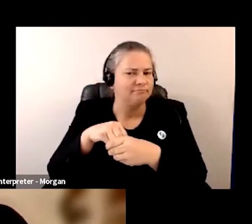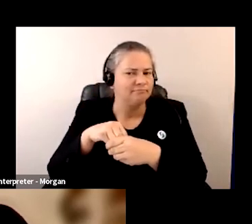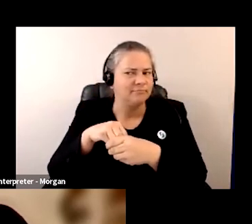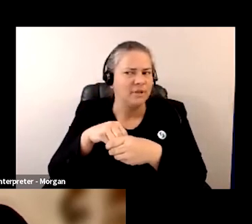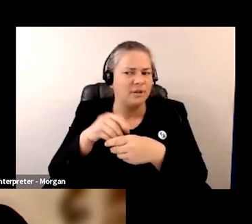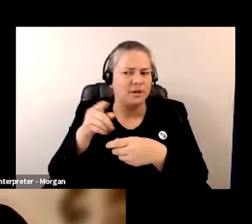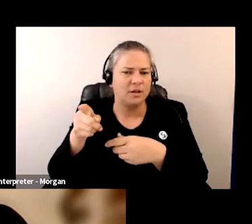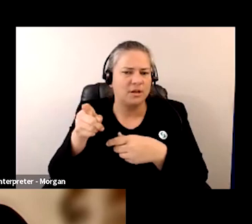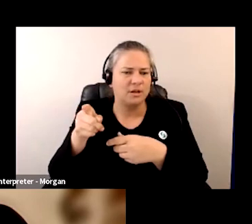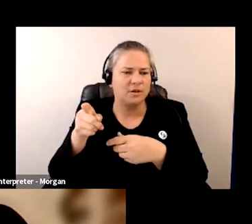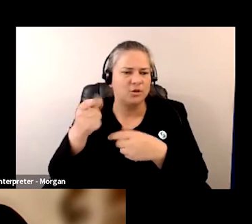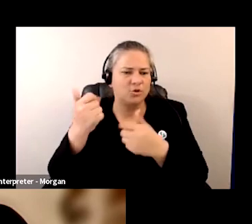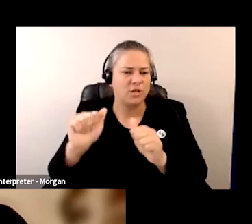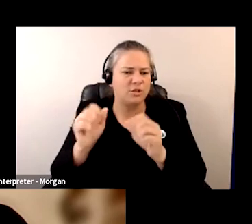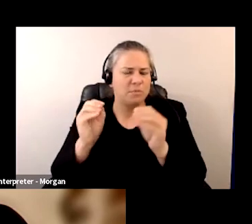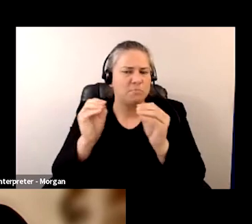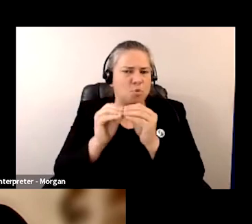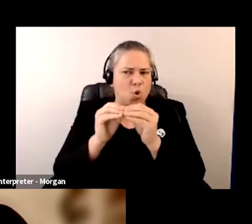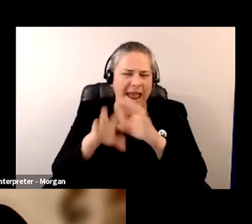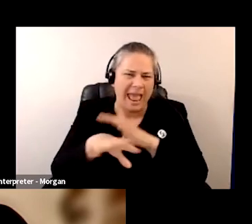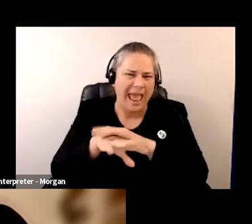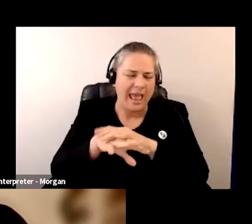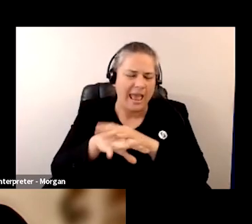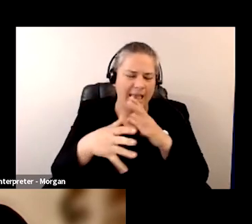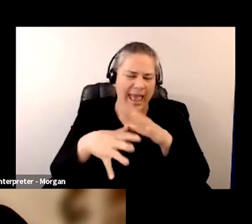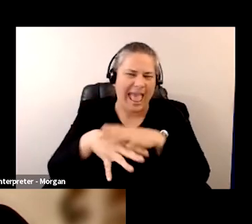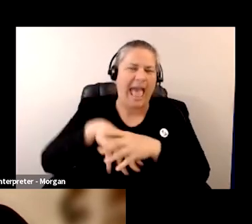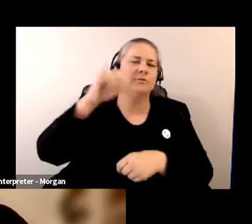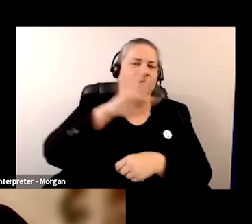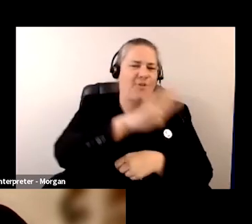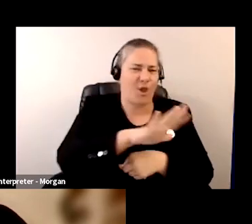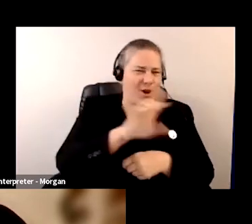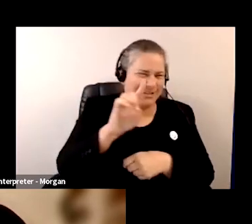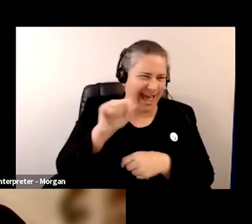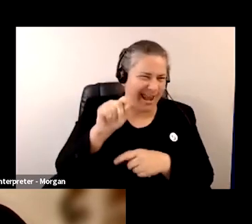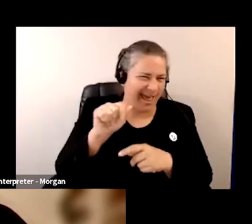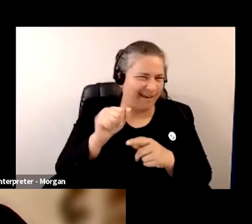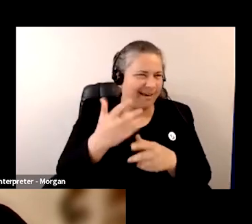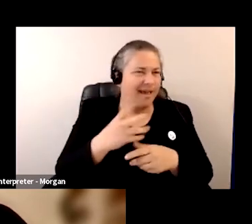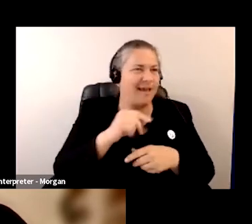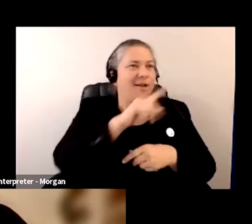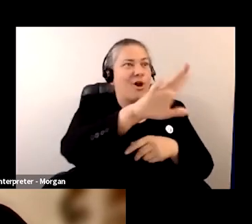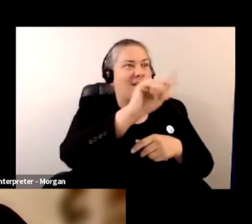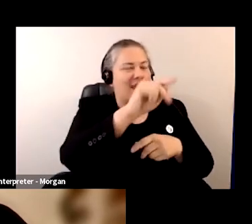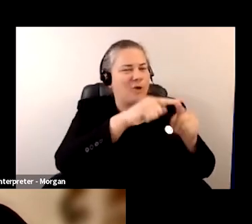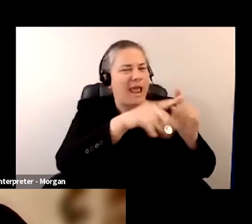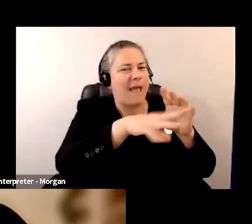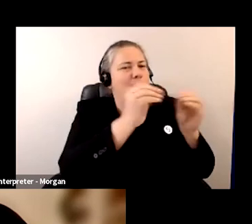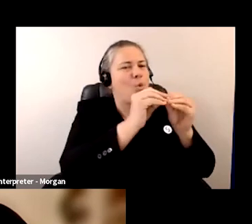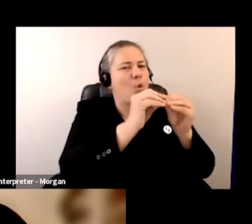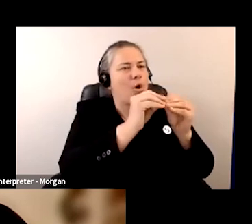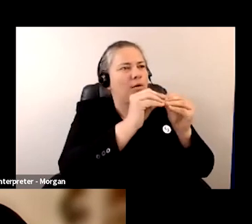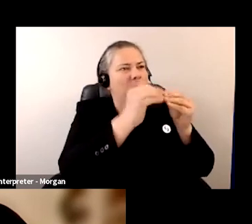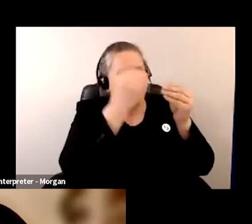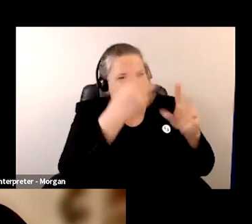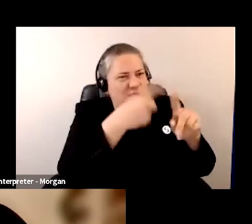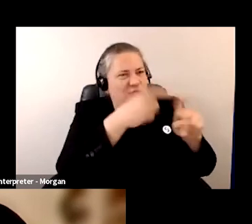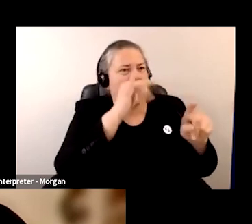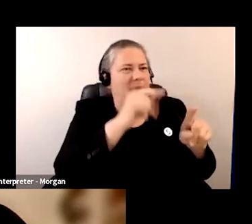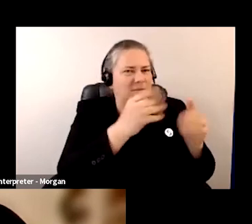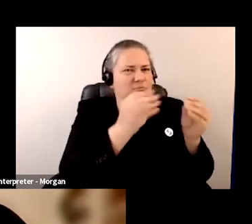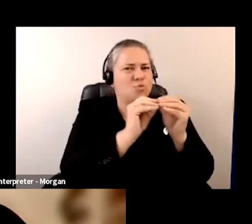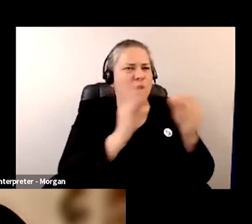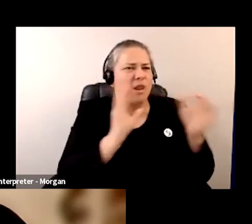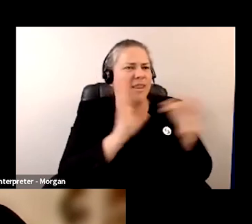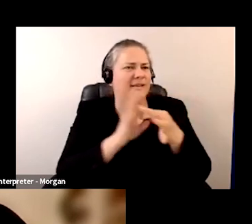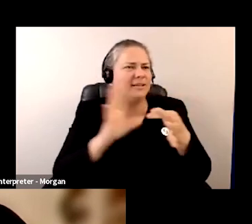trying to get more out of their data, help other people get more out of the data that they have by pursuing linkages. And I